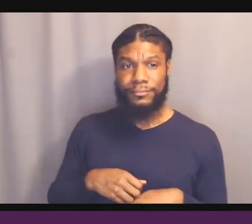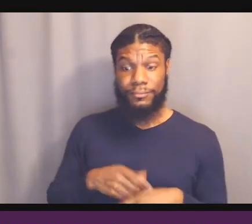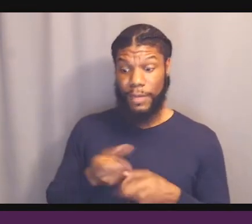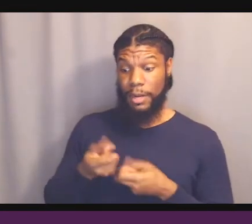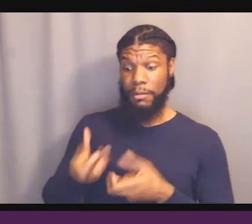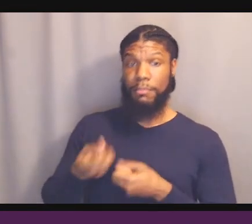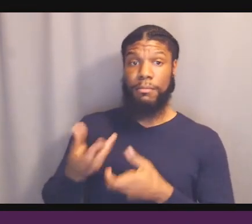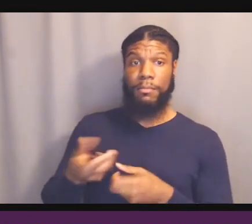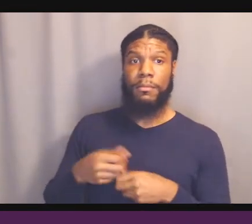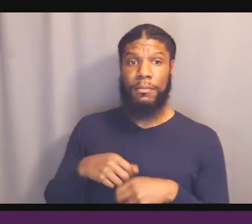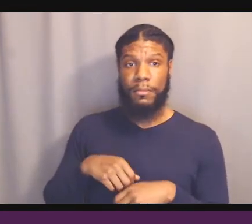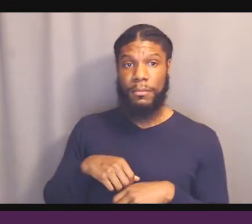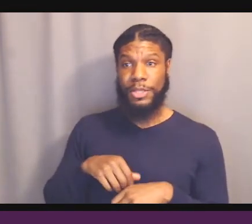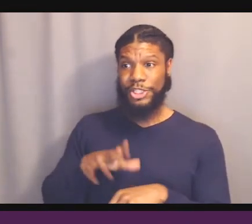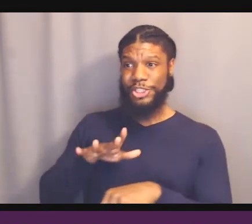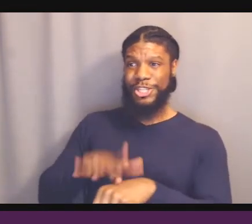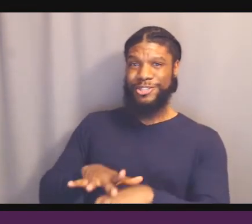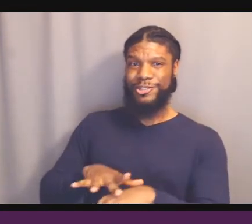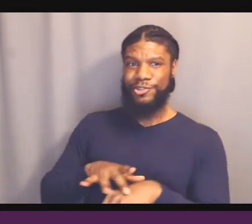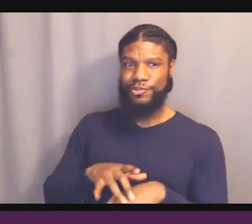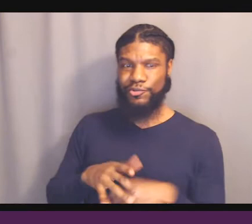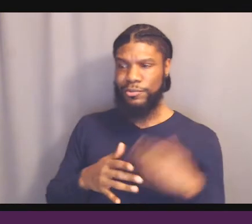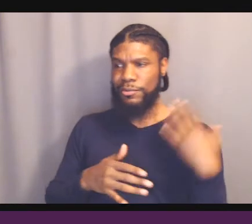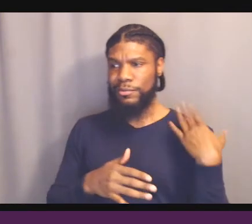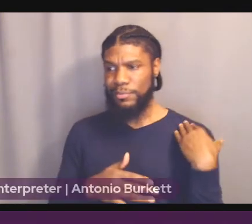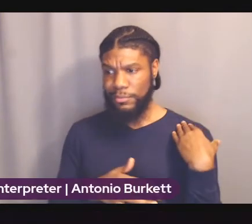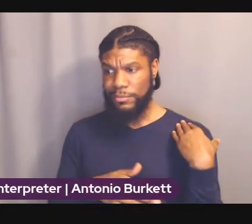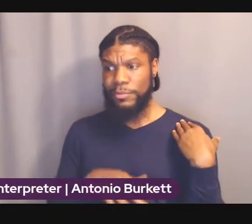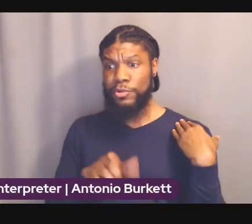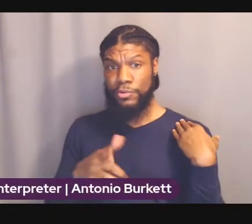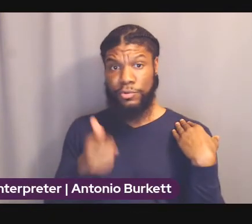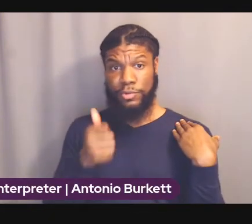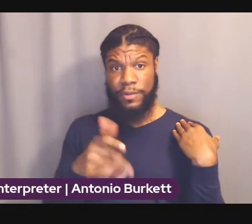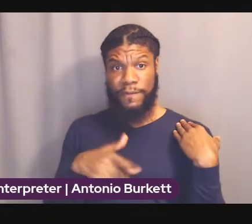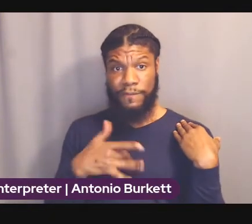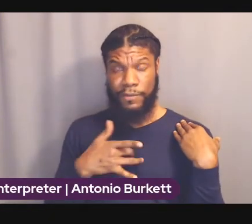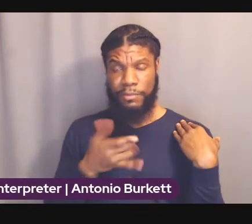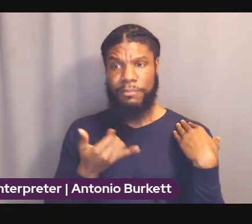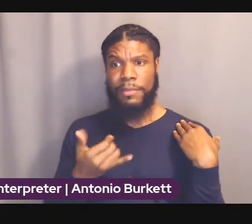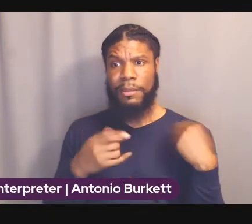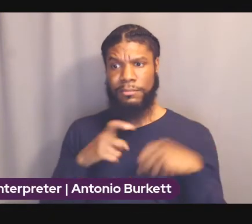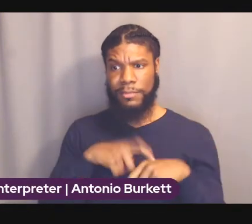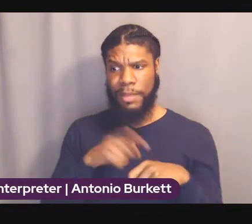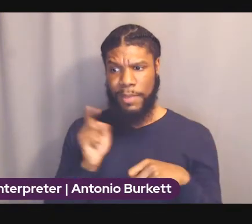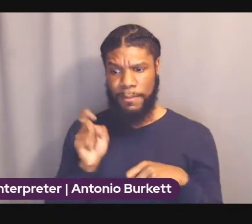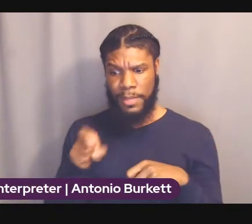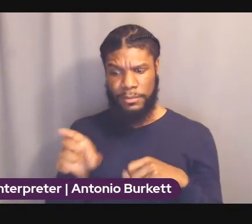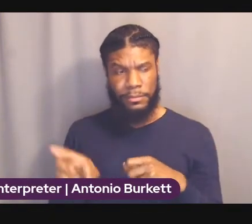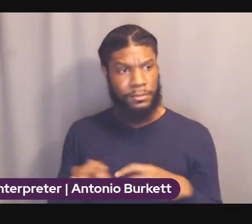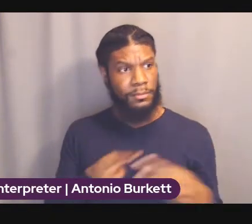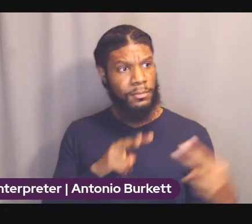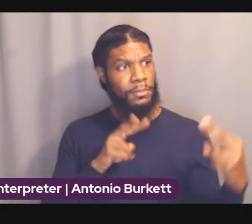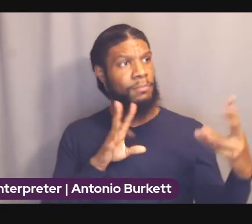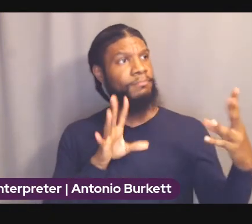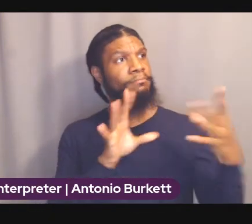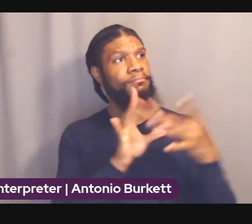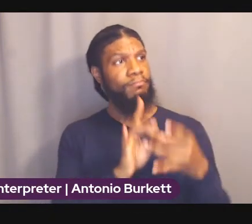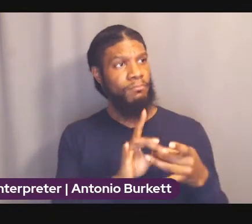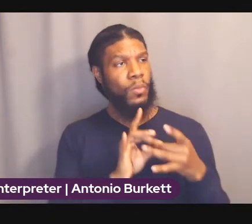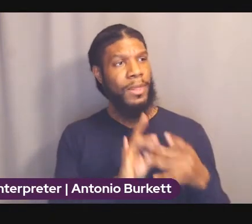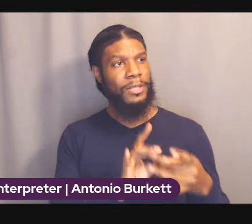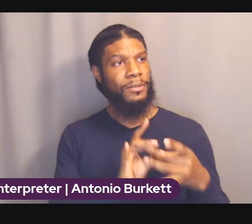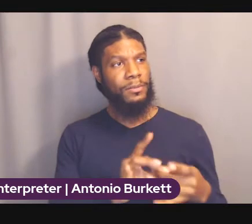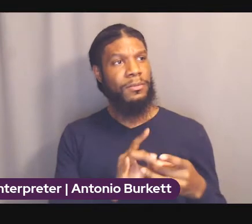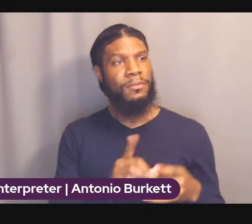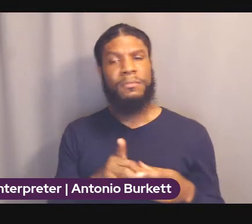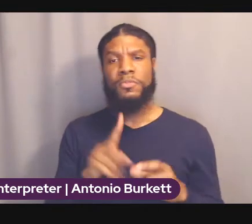And if that's you and you hear God saying it's time to come into relationship, then simply type in the text, type in the